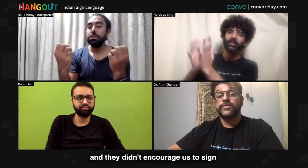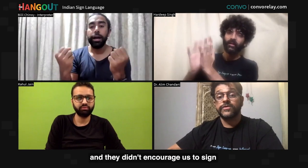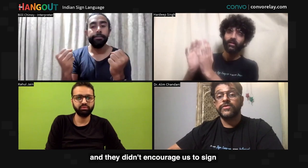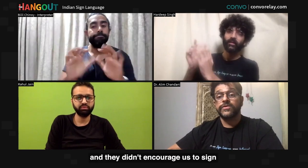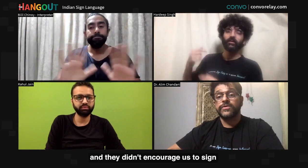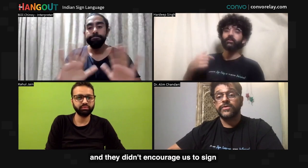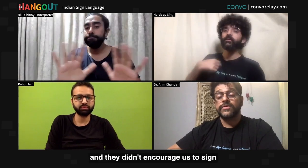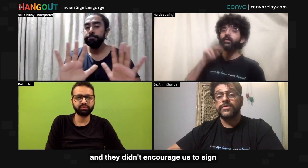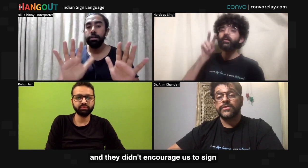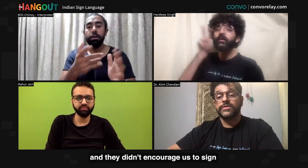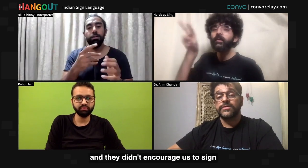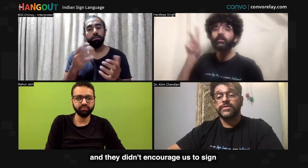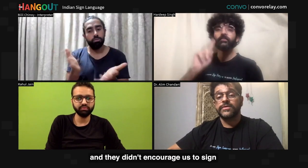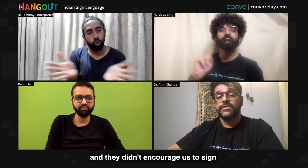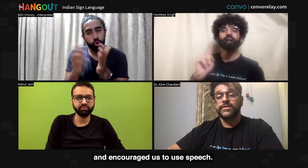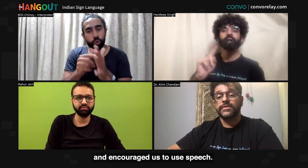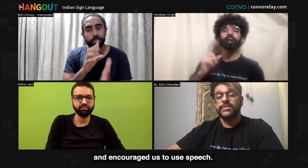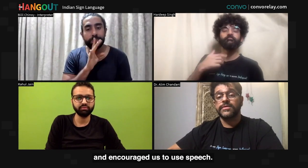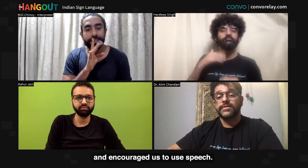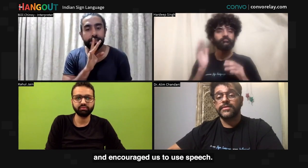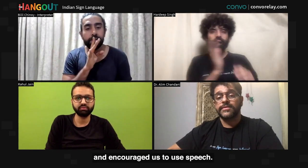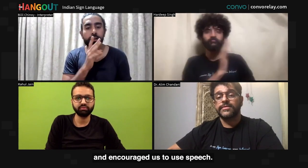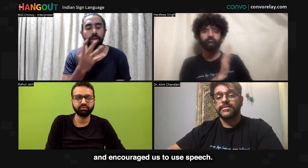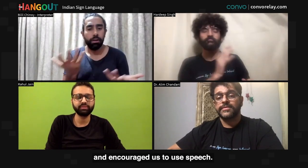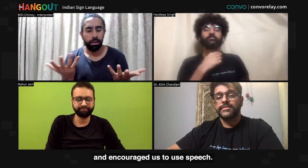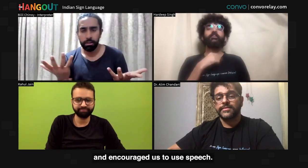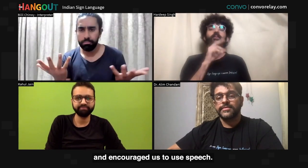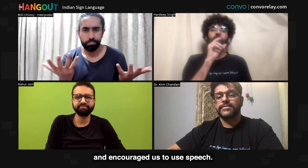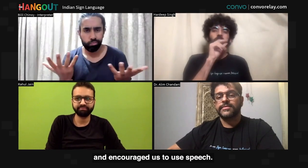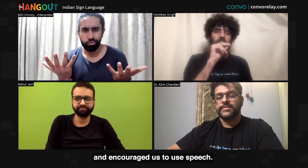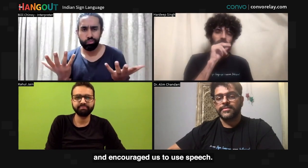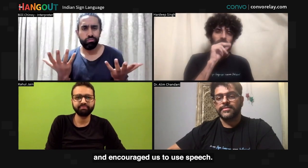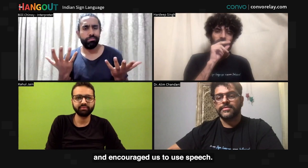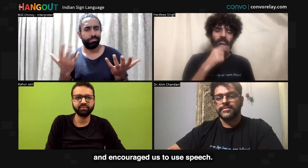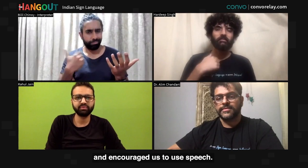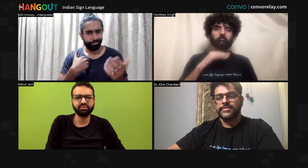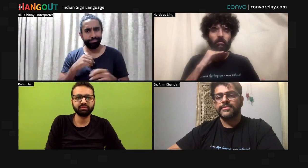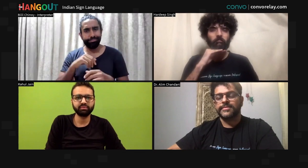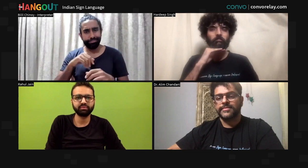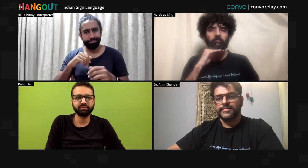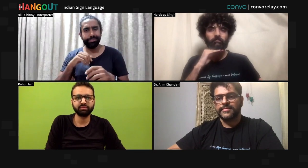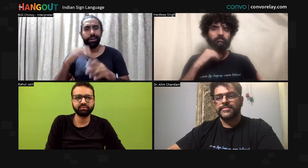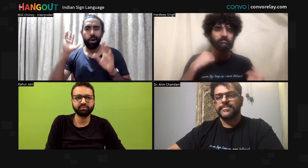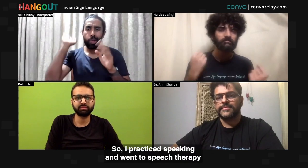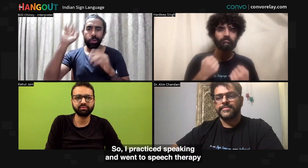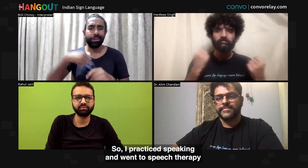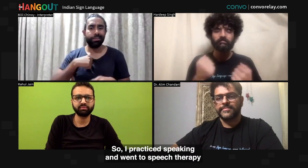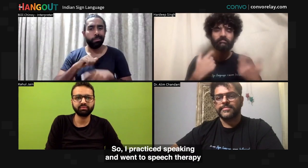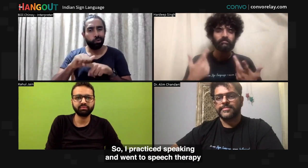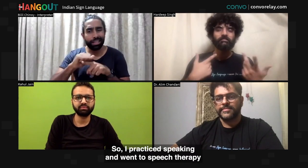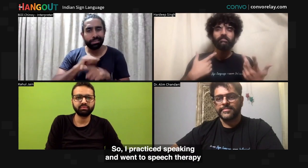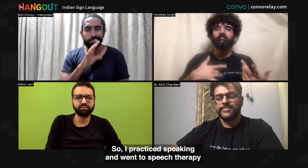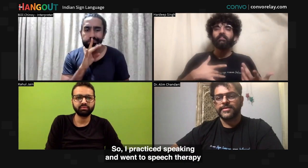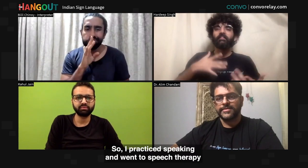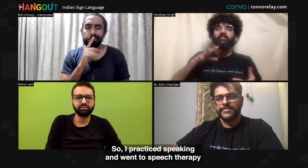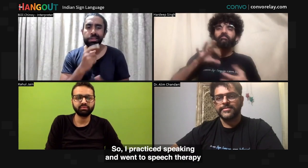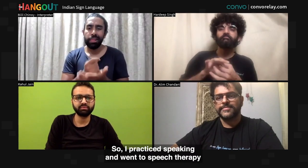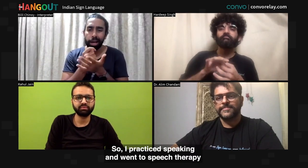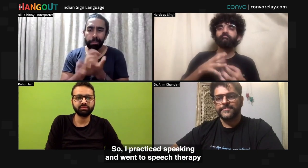encourage us to sign and encourage us to use speech. So, I practiced speaking and